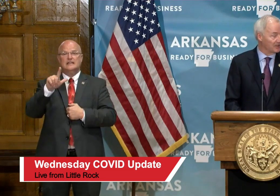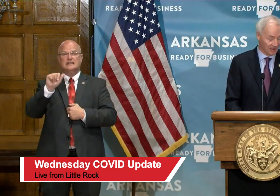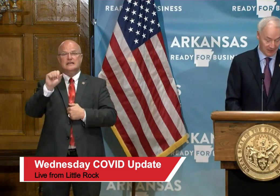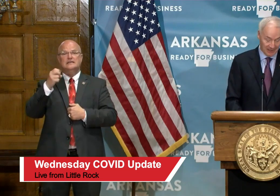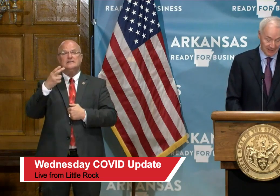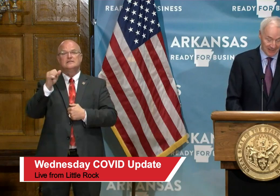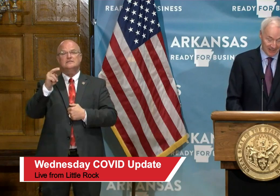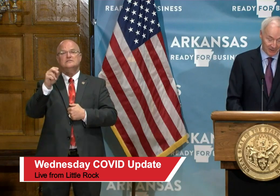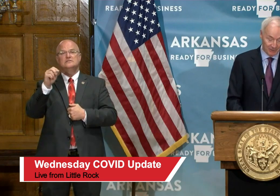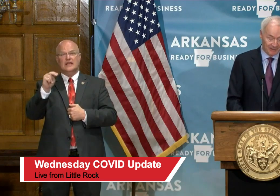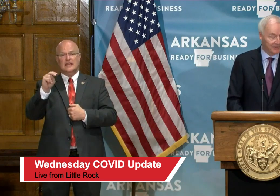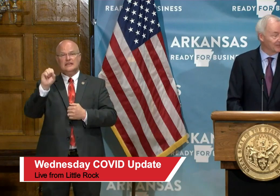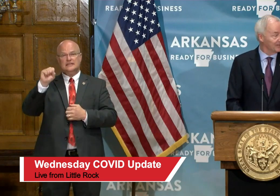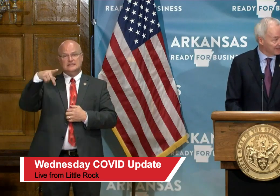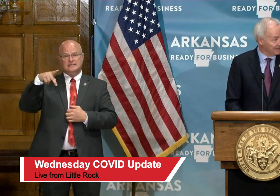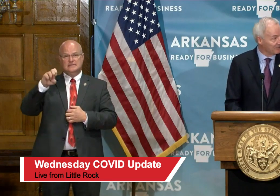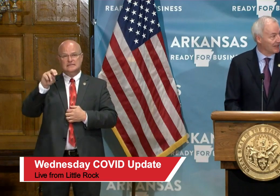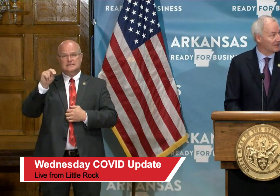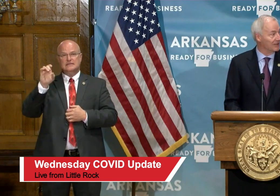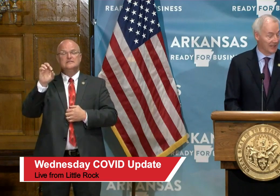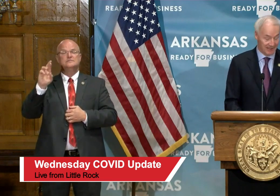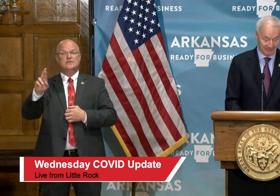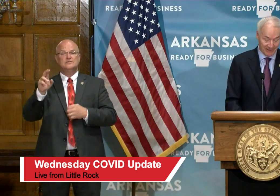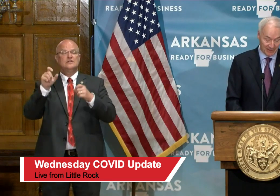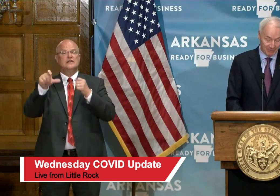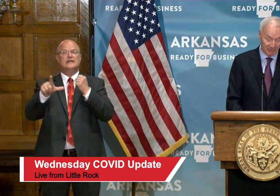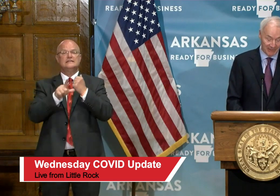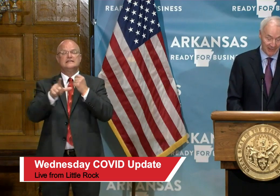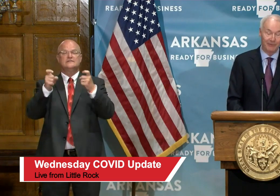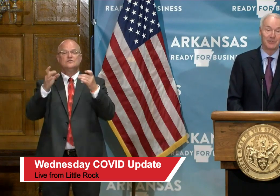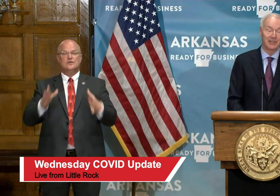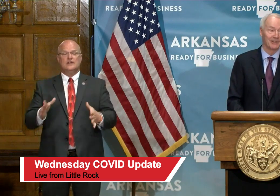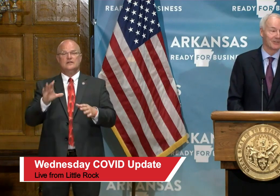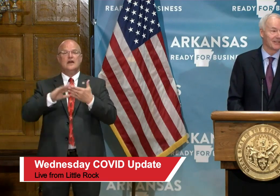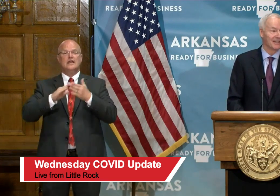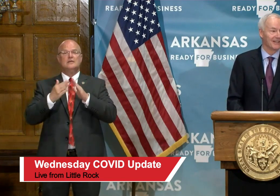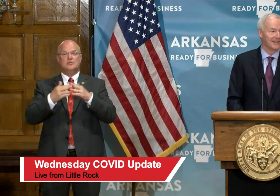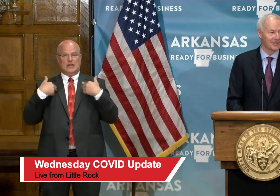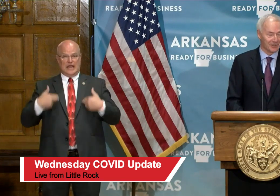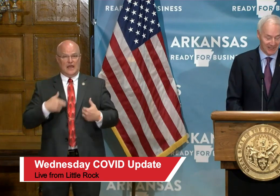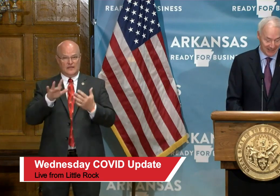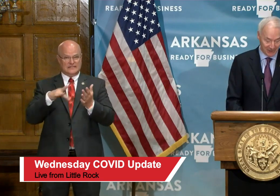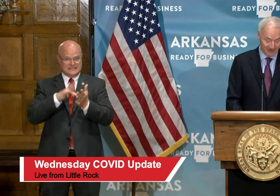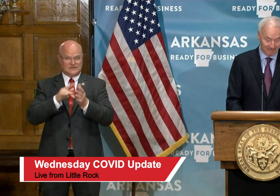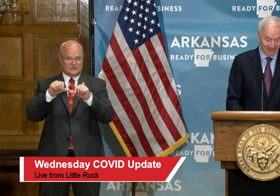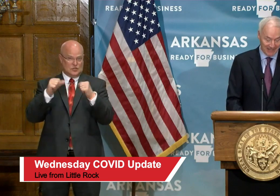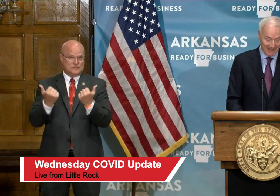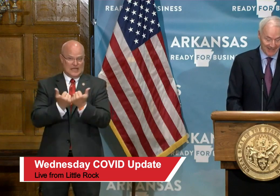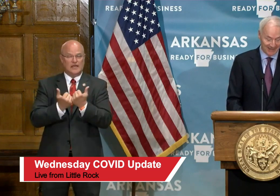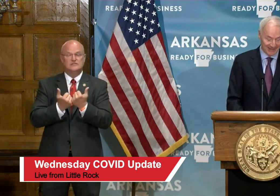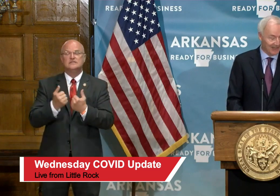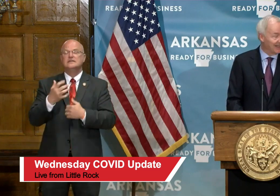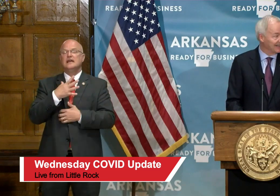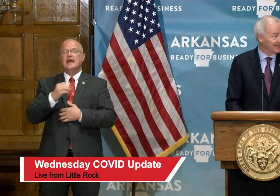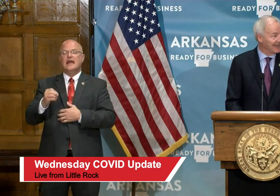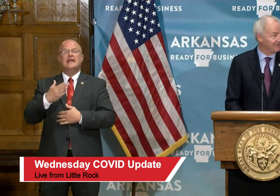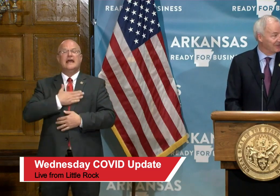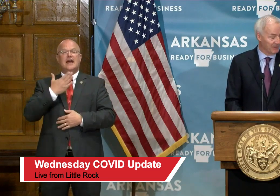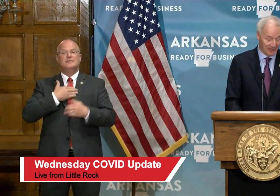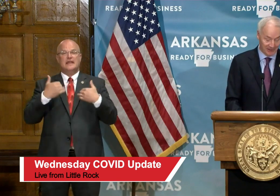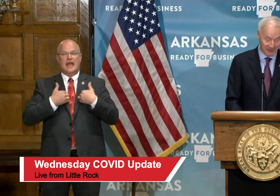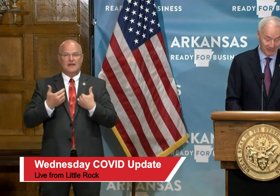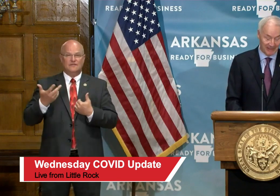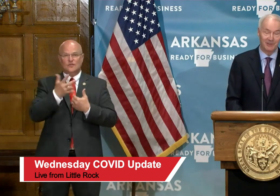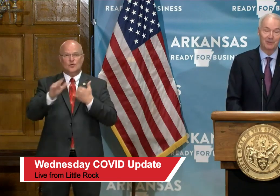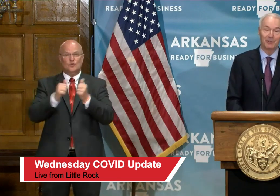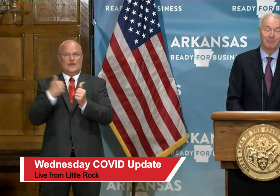LaShannon Spencer, who is Executive Director of the Community Health Centers Association, and delighted to have